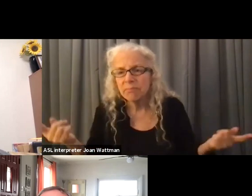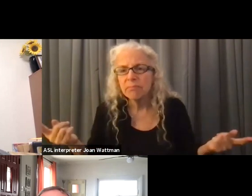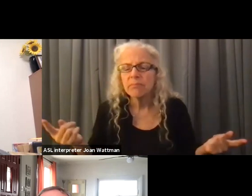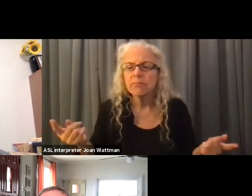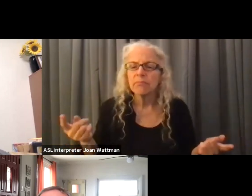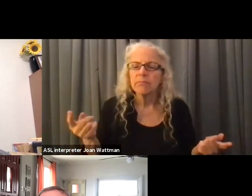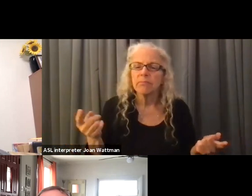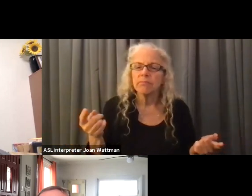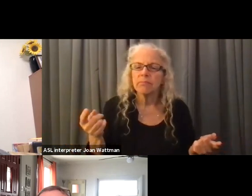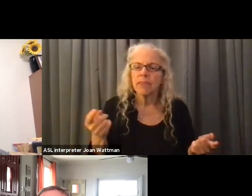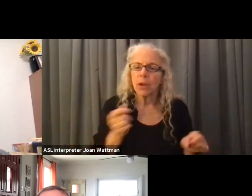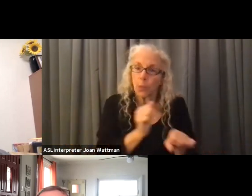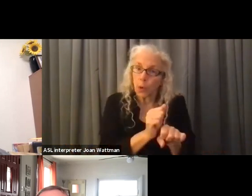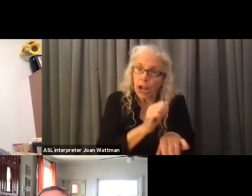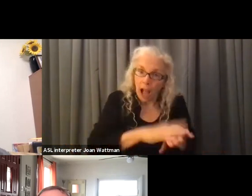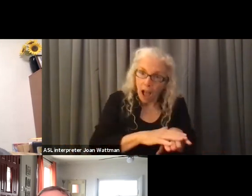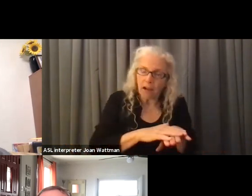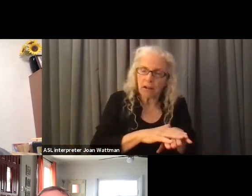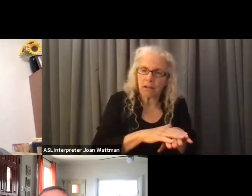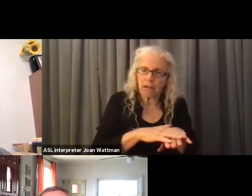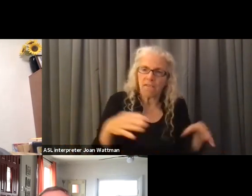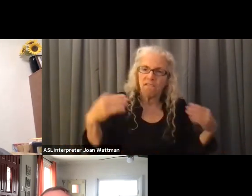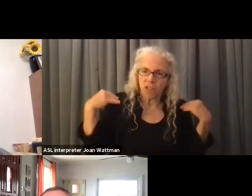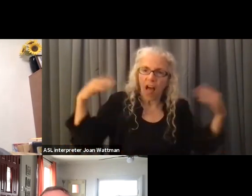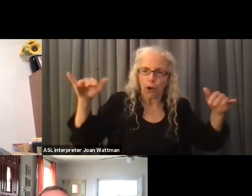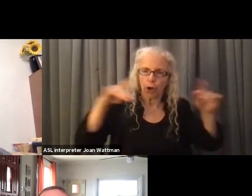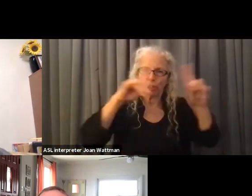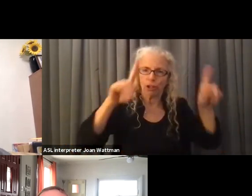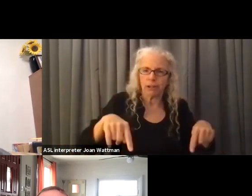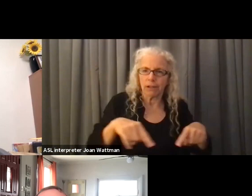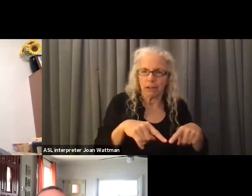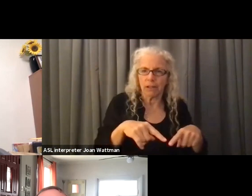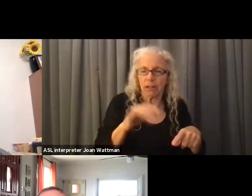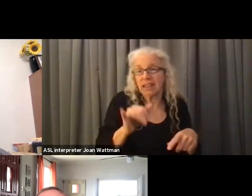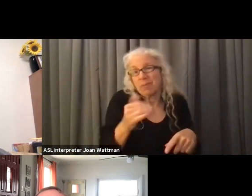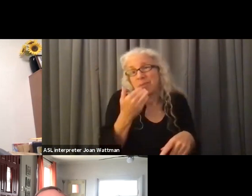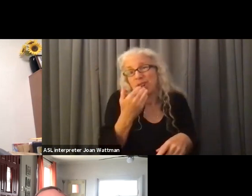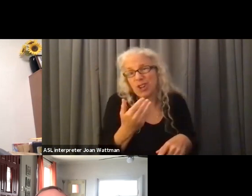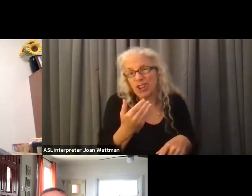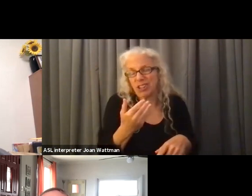Working on that might be a good, just literally the very first step.